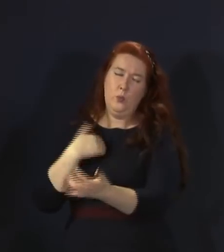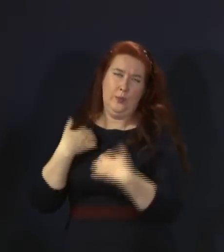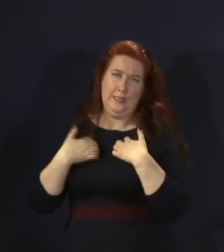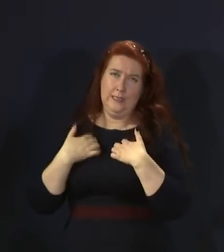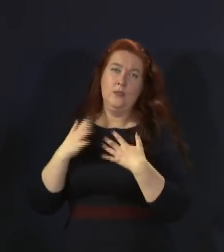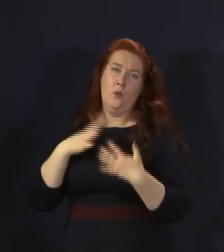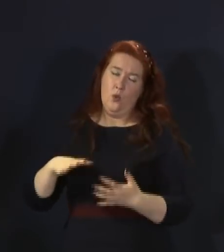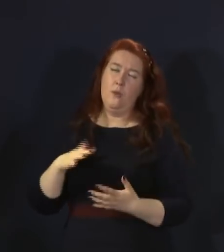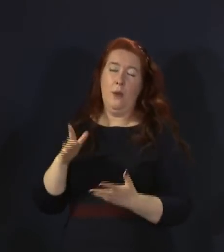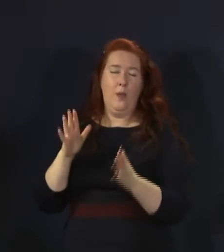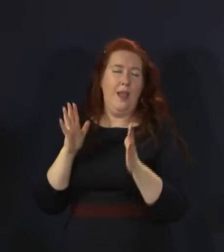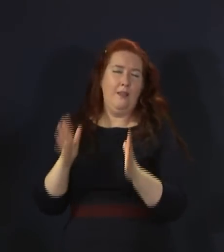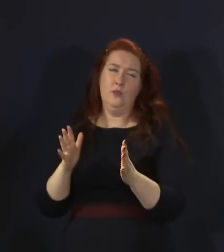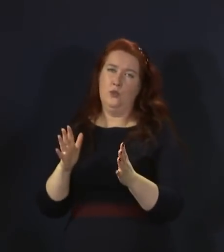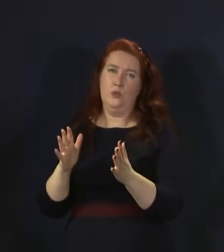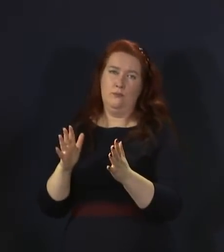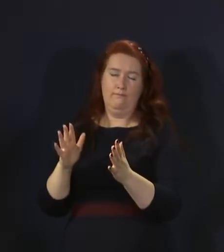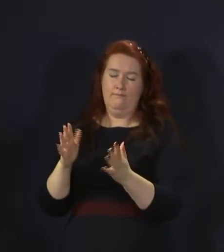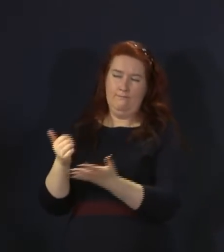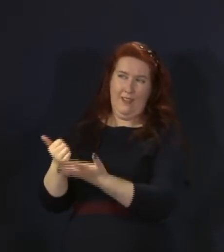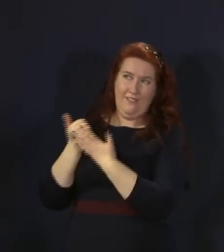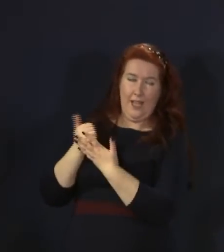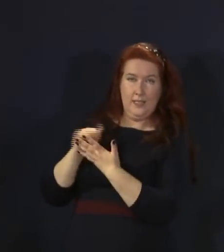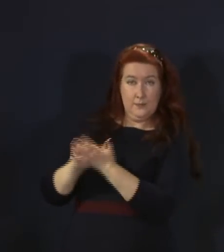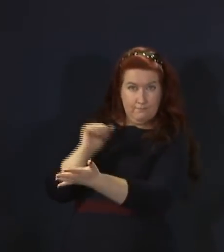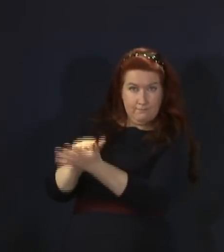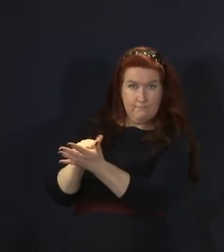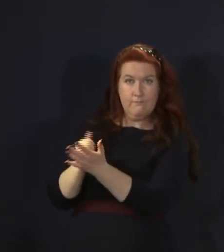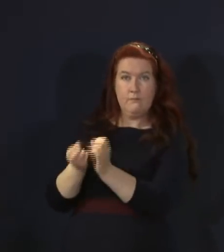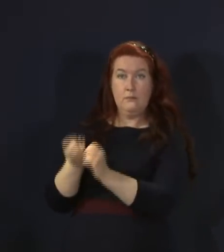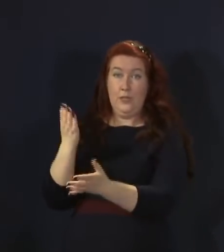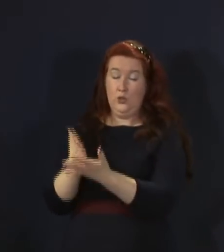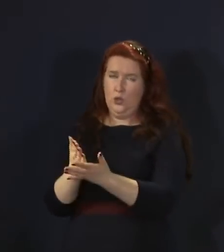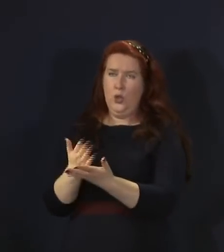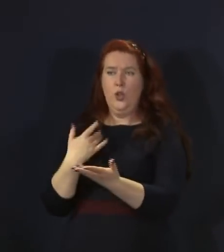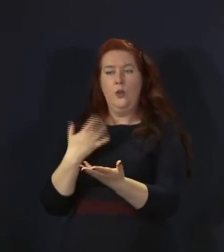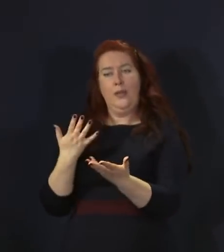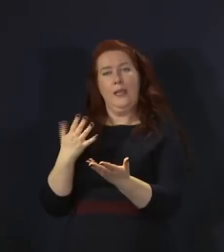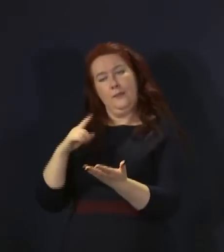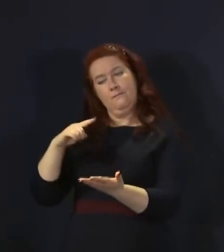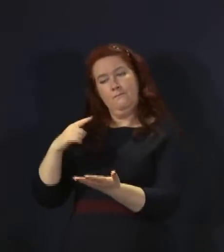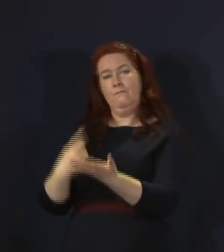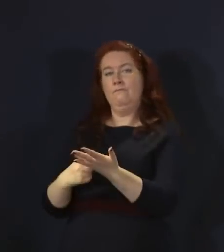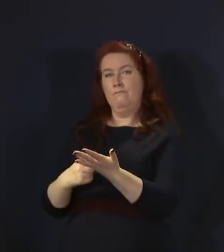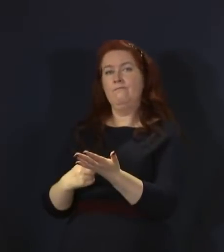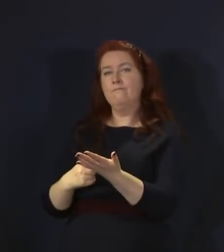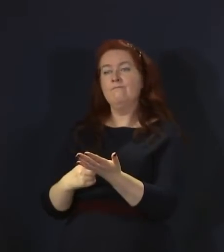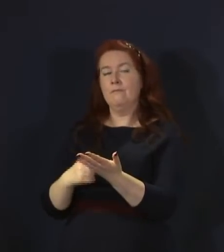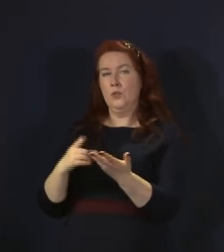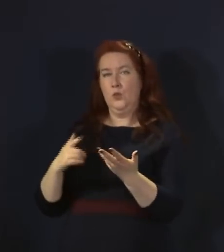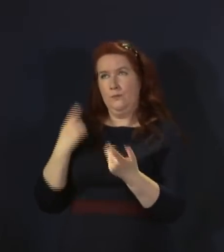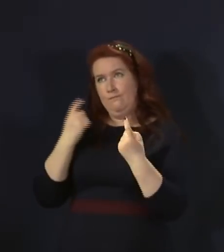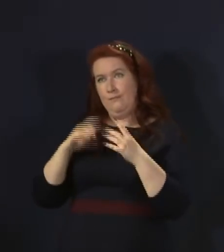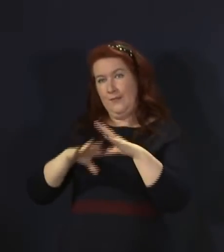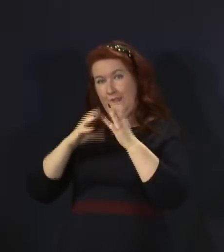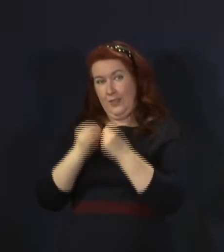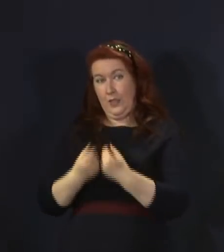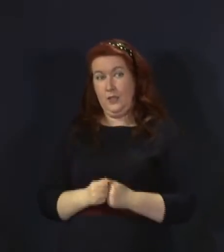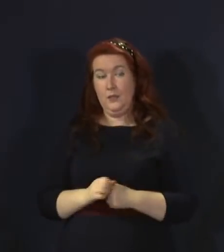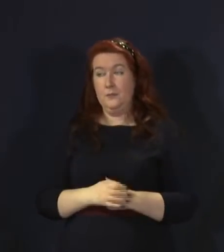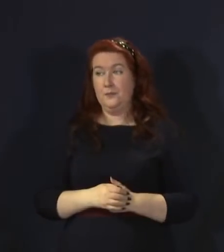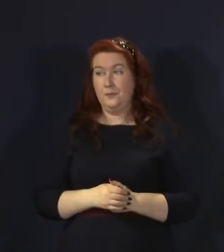got to take, I think, the right advice on that and make sure we are reaching a decision that takes all of that into account.